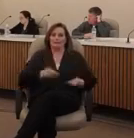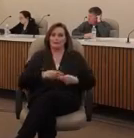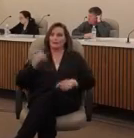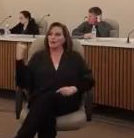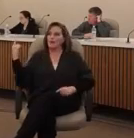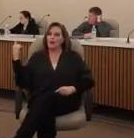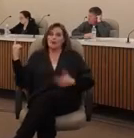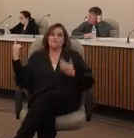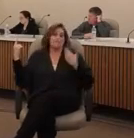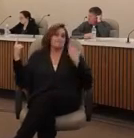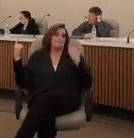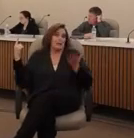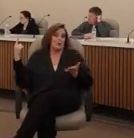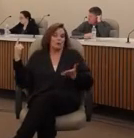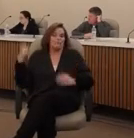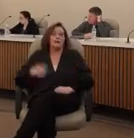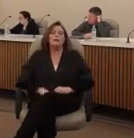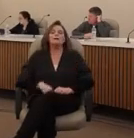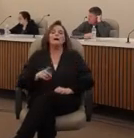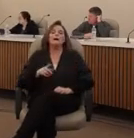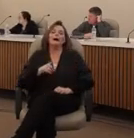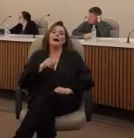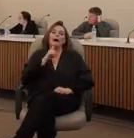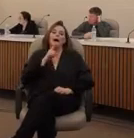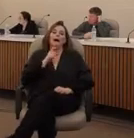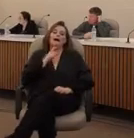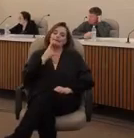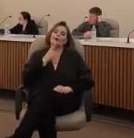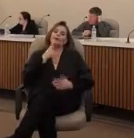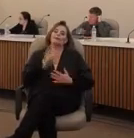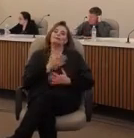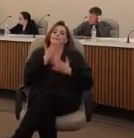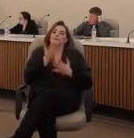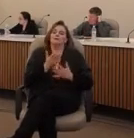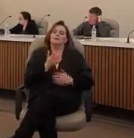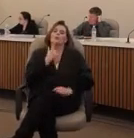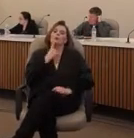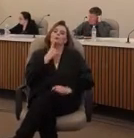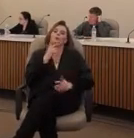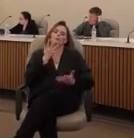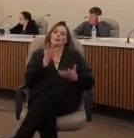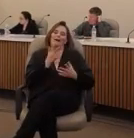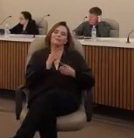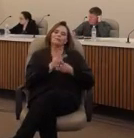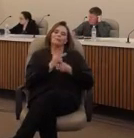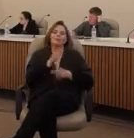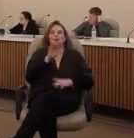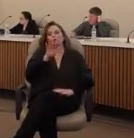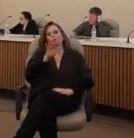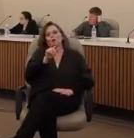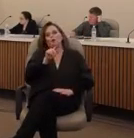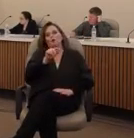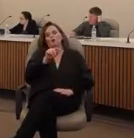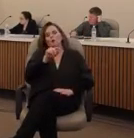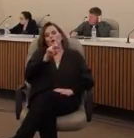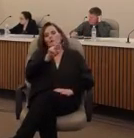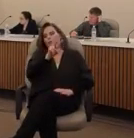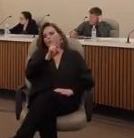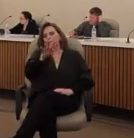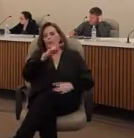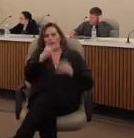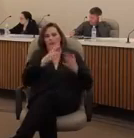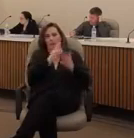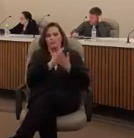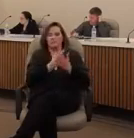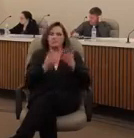current hours. I can tell you that they're proposing, we'd like to keep it open at 24 hours, but it'll probably most likely be like a 6 a.m. to 2